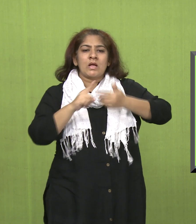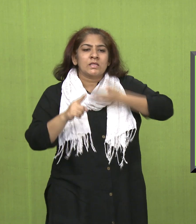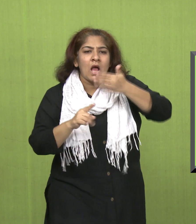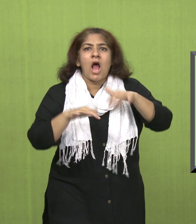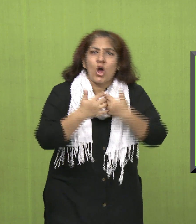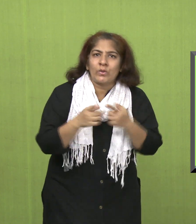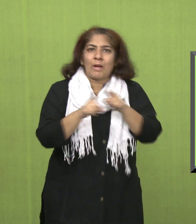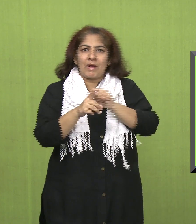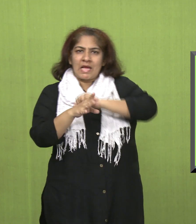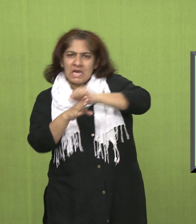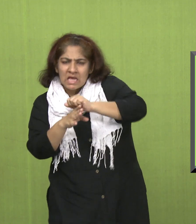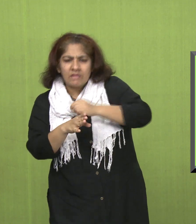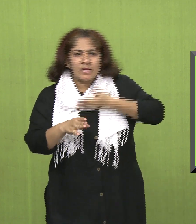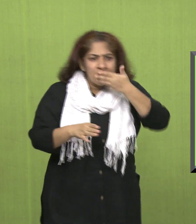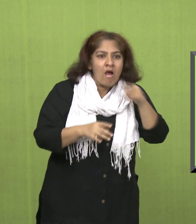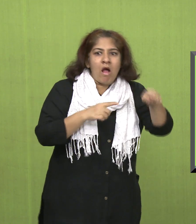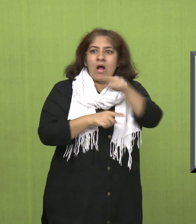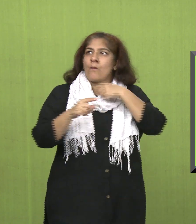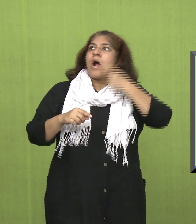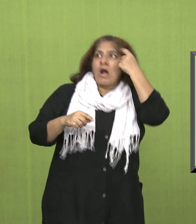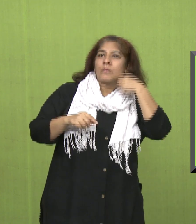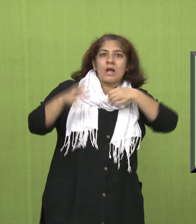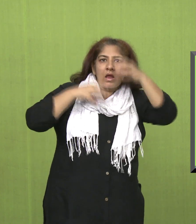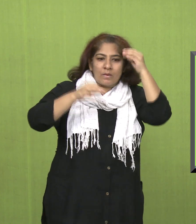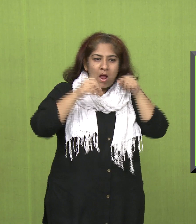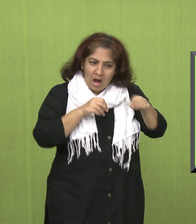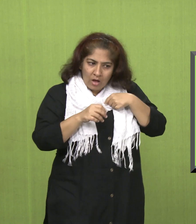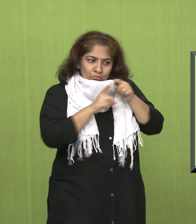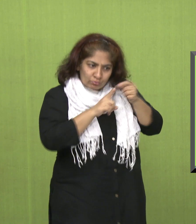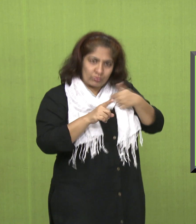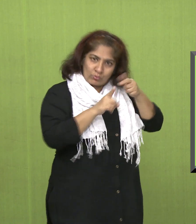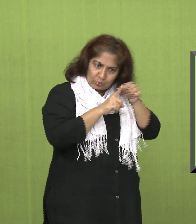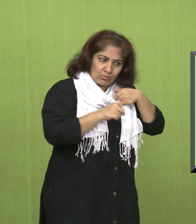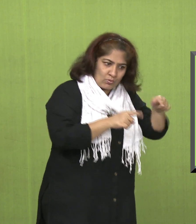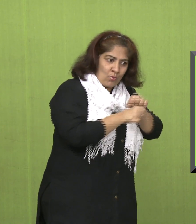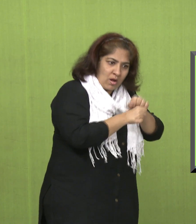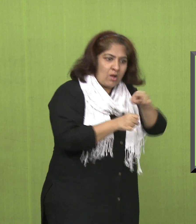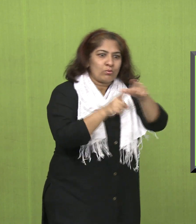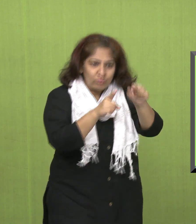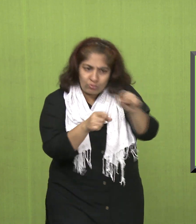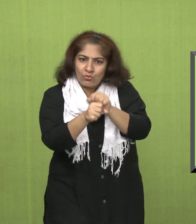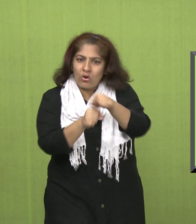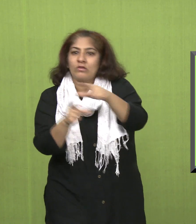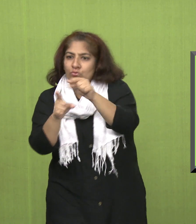And after that comes the training and development. There are various kinds of training work